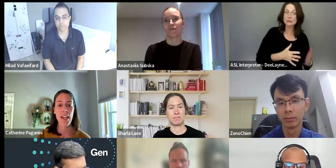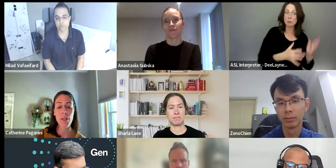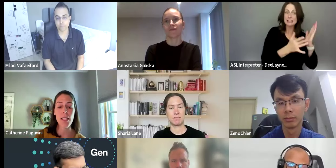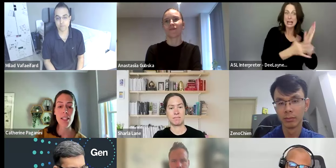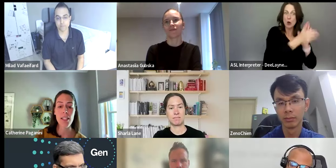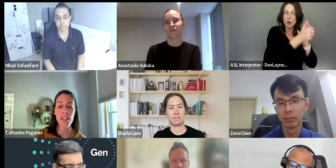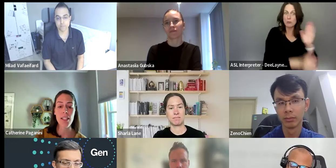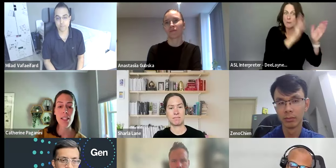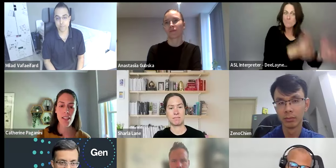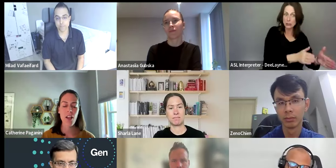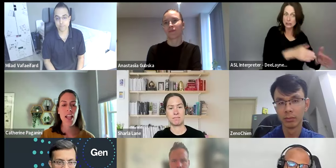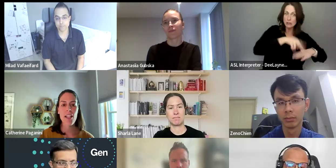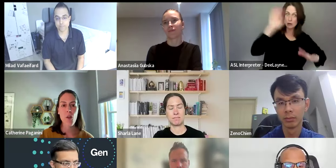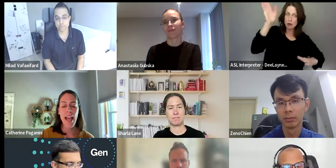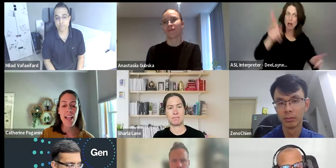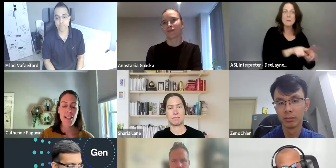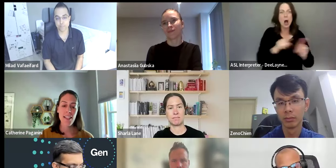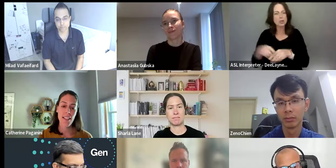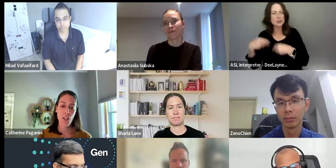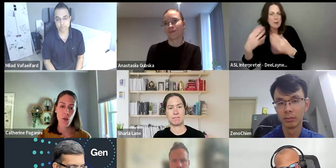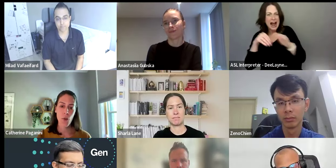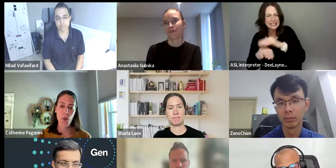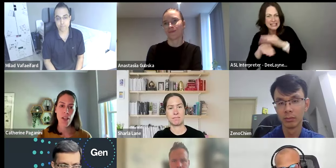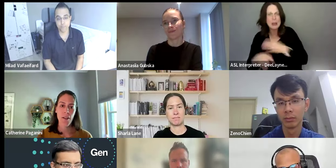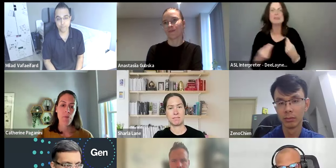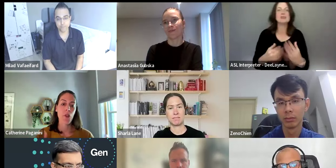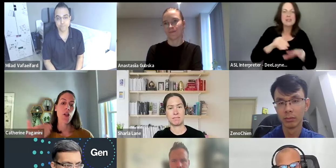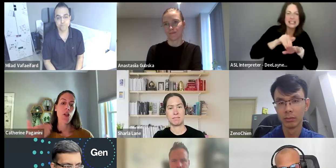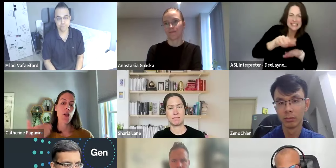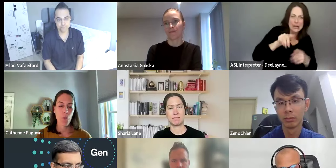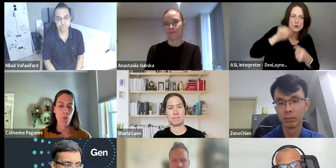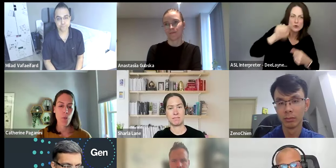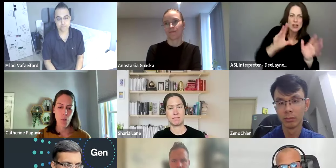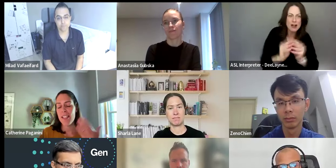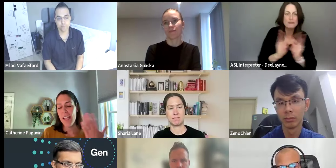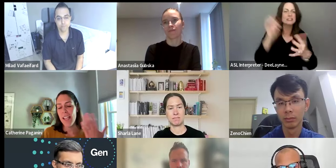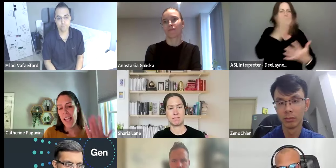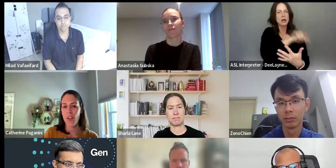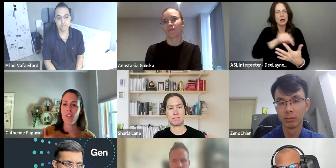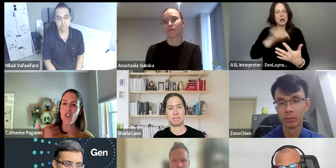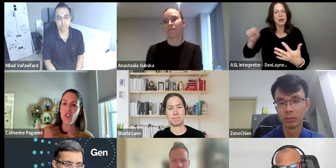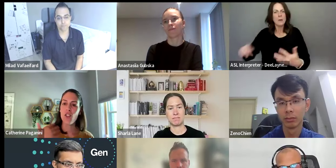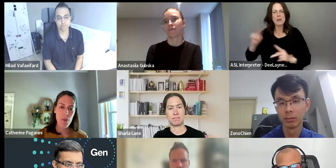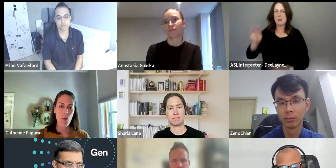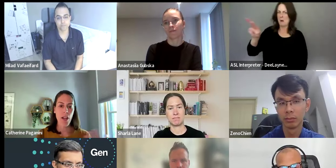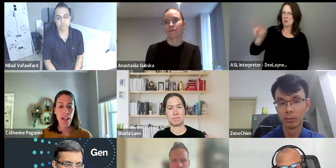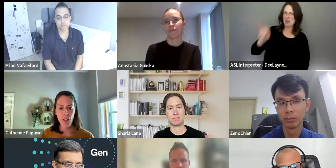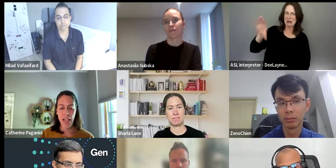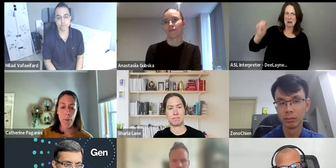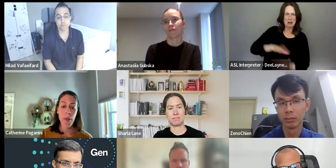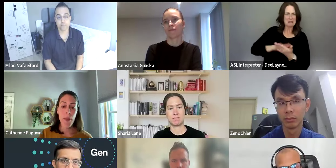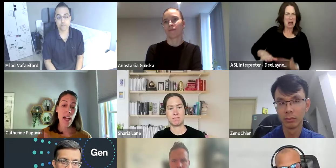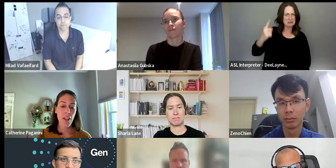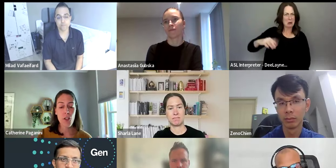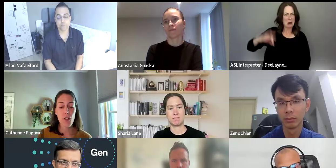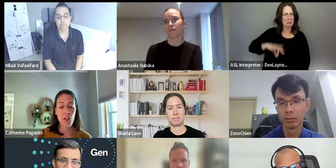they provide accessibility, they send you there. And so as they see you, you know, be on stage, on streams